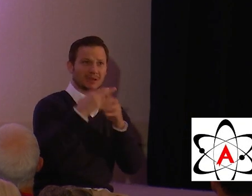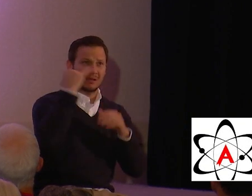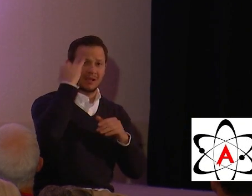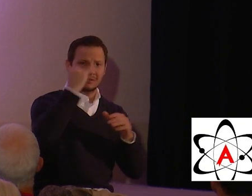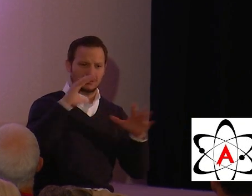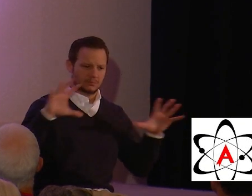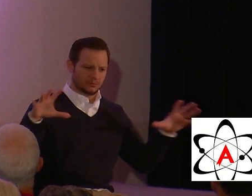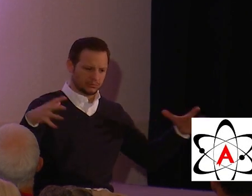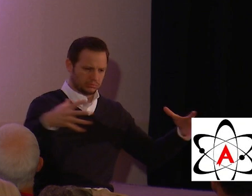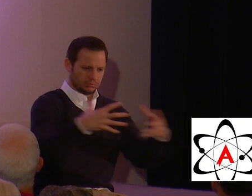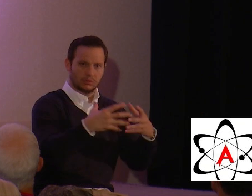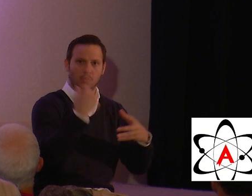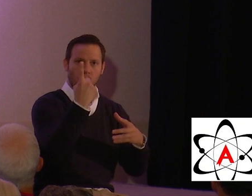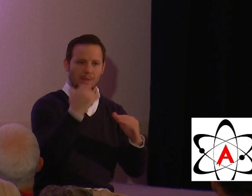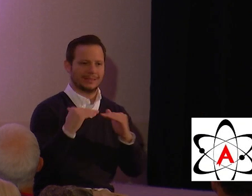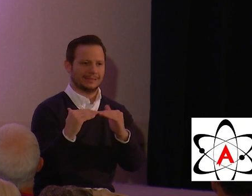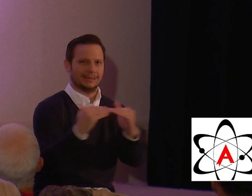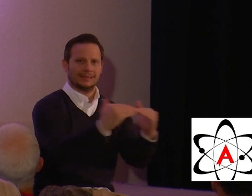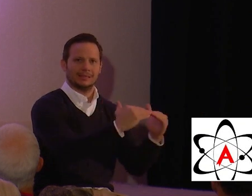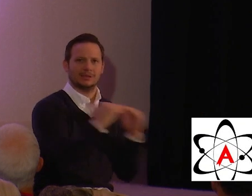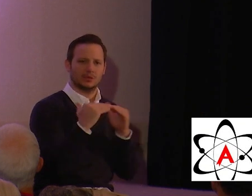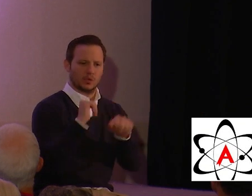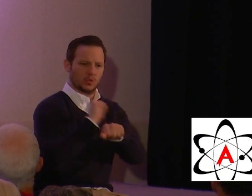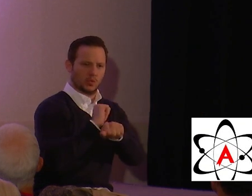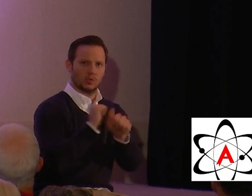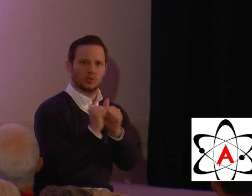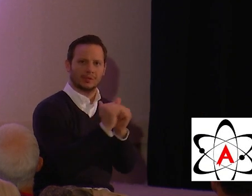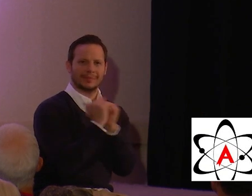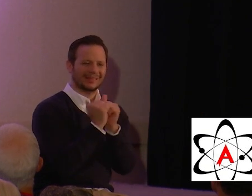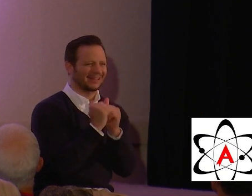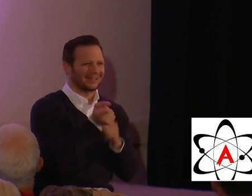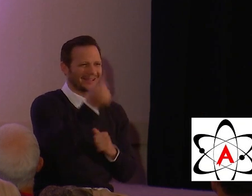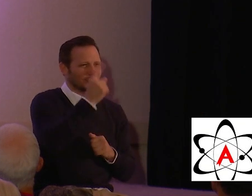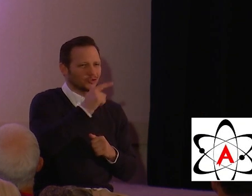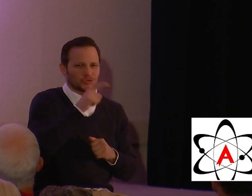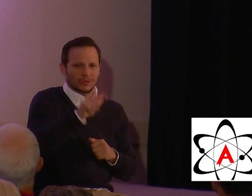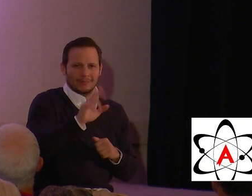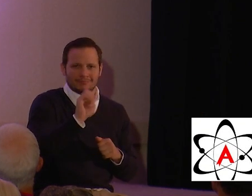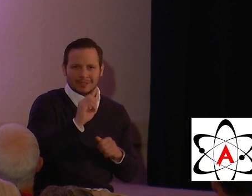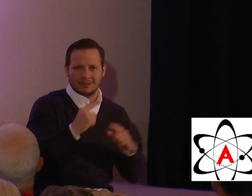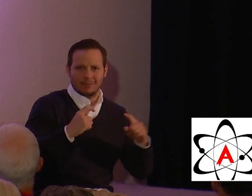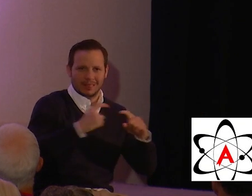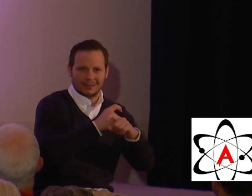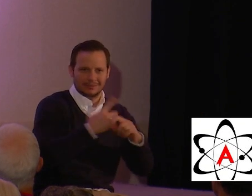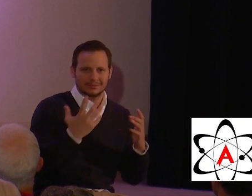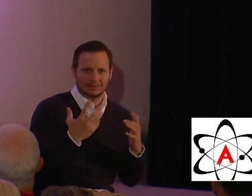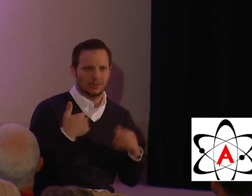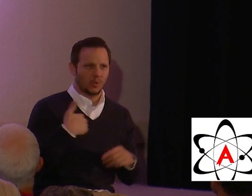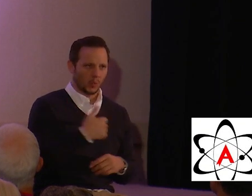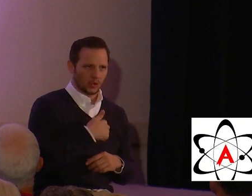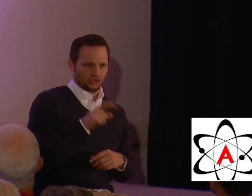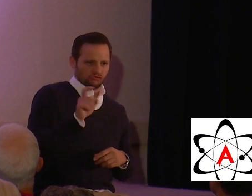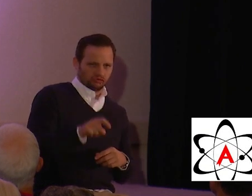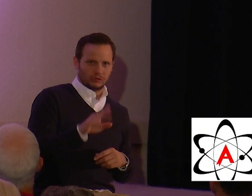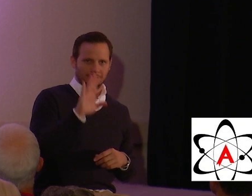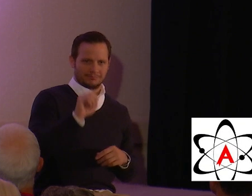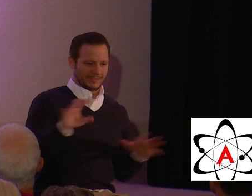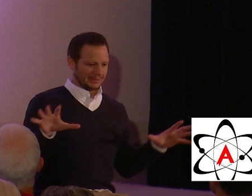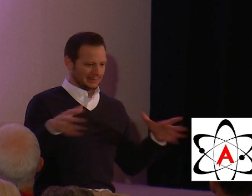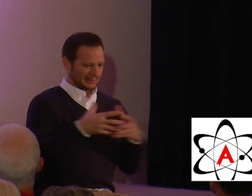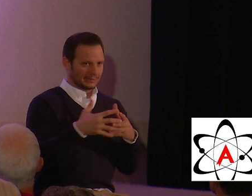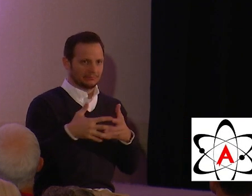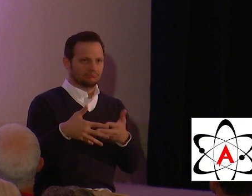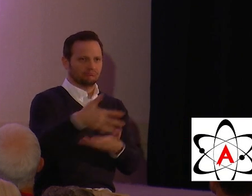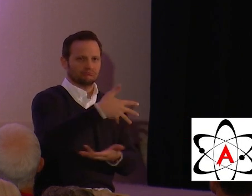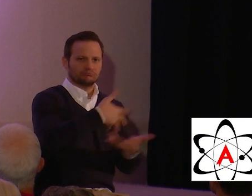a common goal as equals. This is not complicated. This is what we are supposed to be, and this is what we need to drive. And